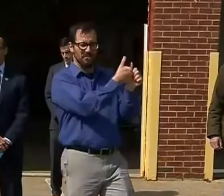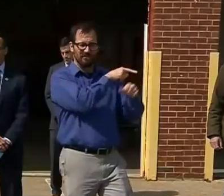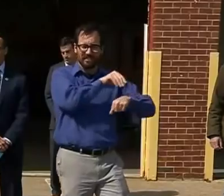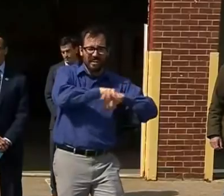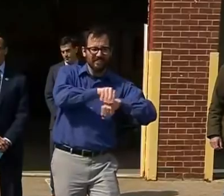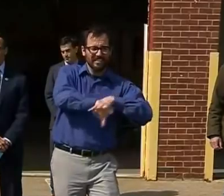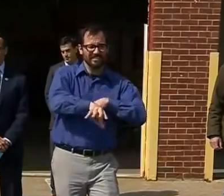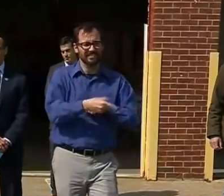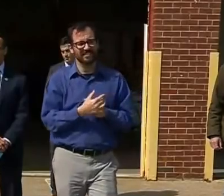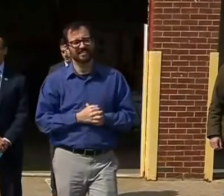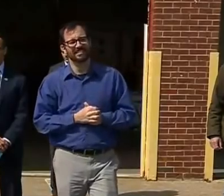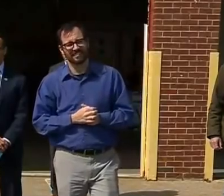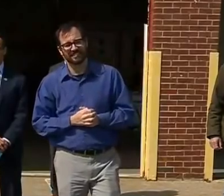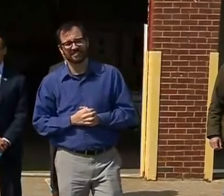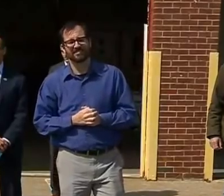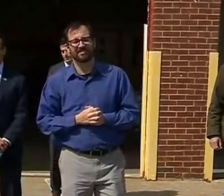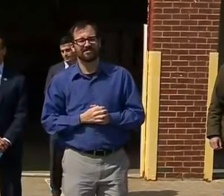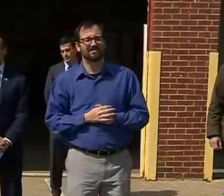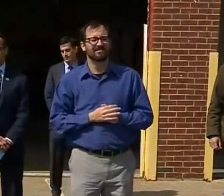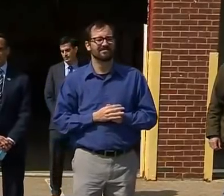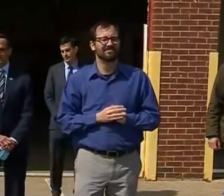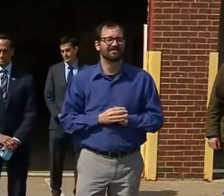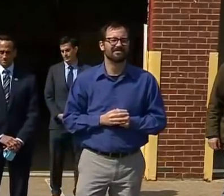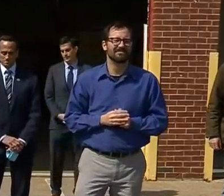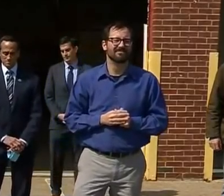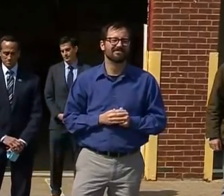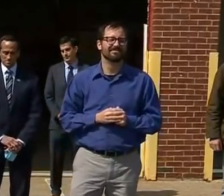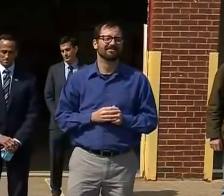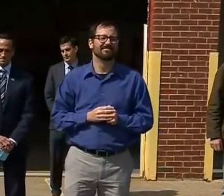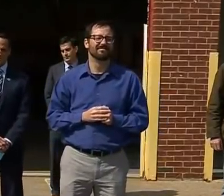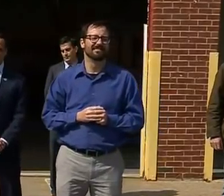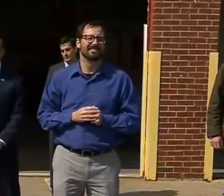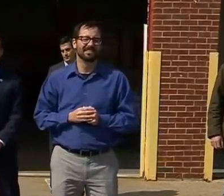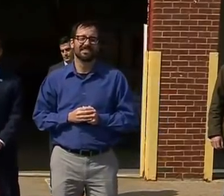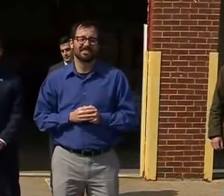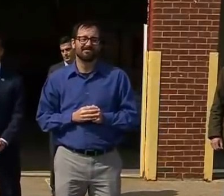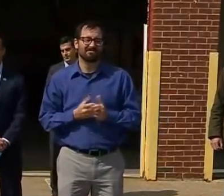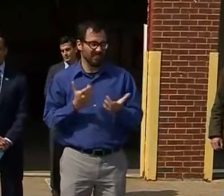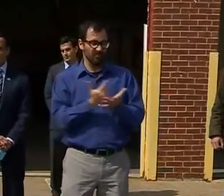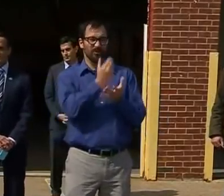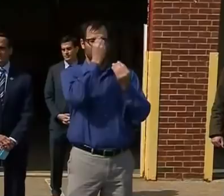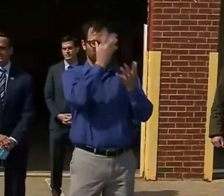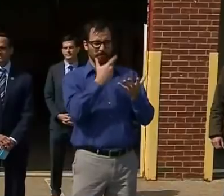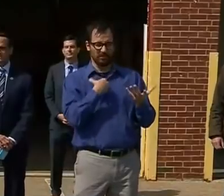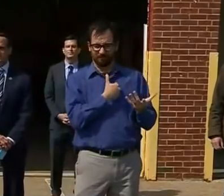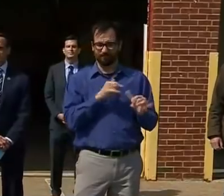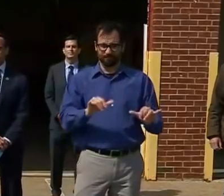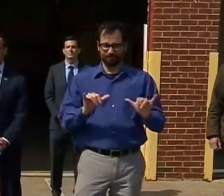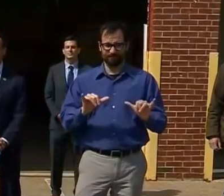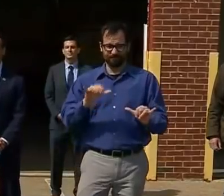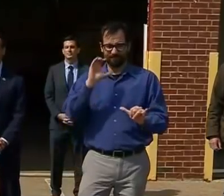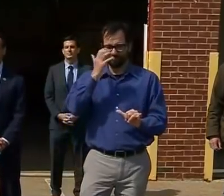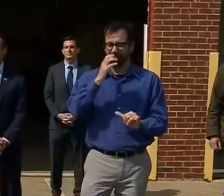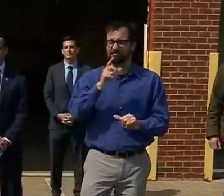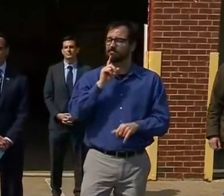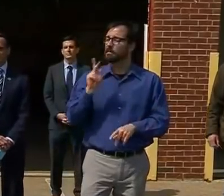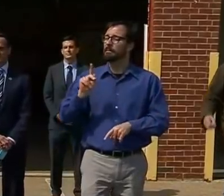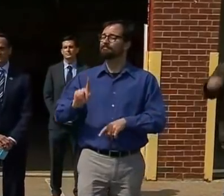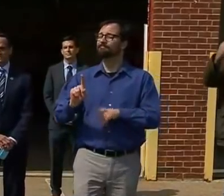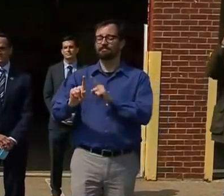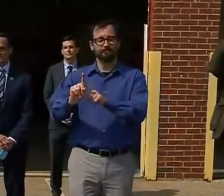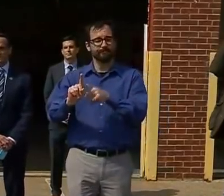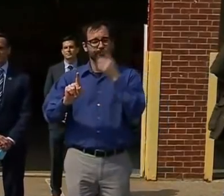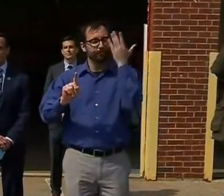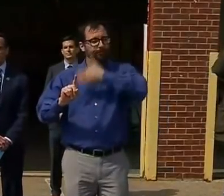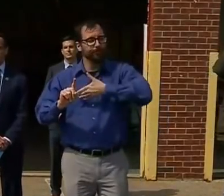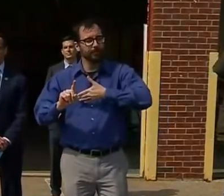the population can in fact be infected, can in fact be carriers and show no symptoms, how important it is for people to use the